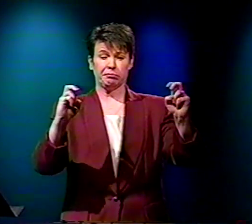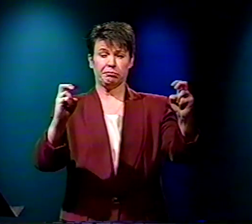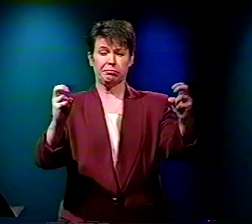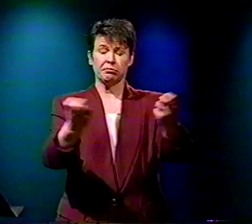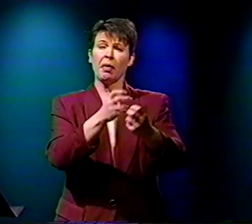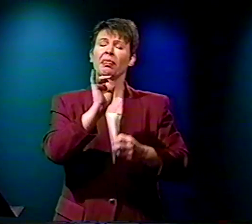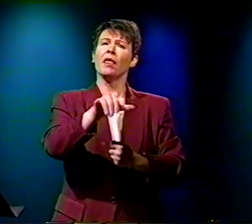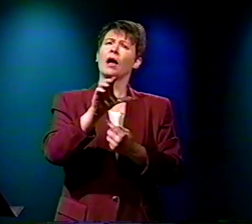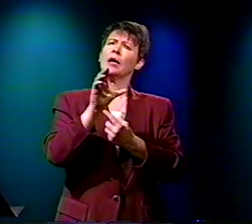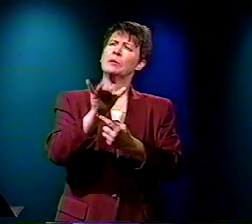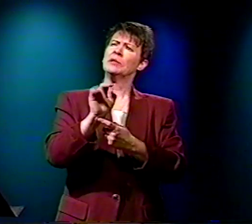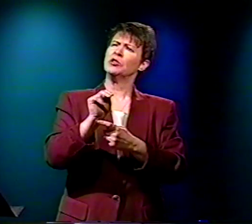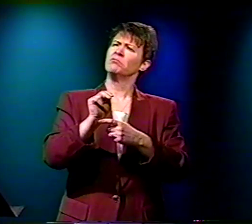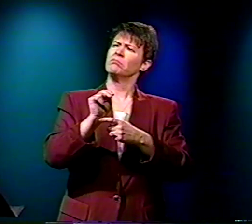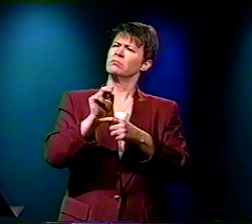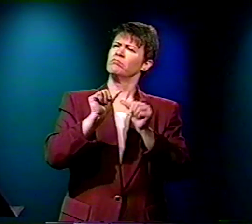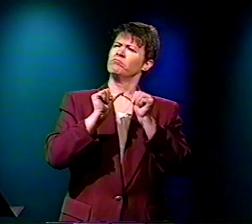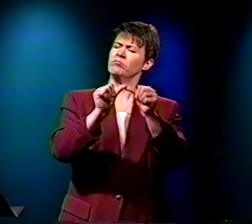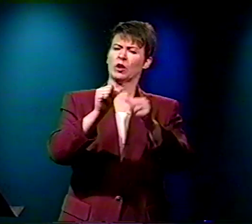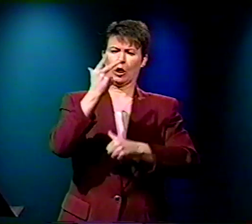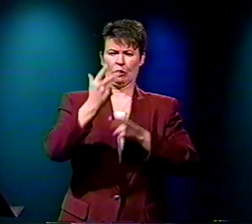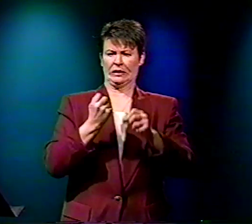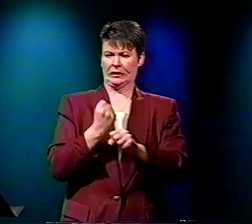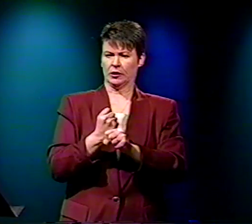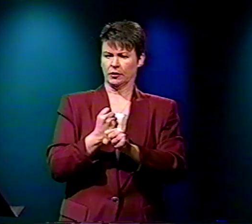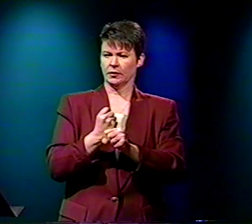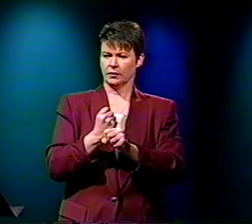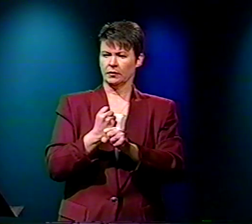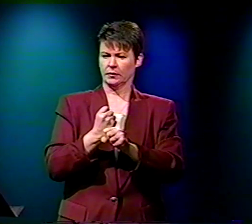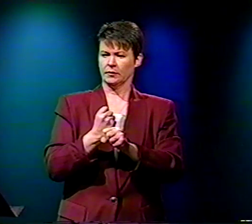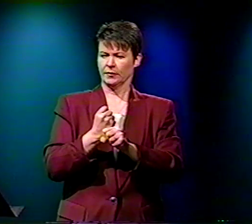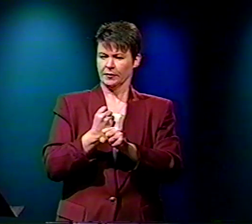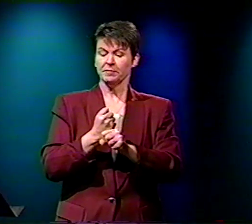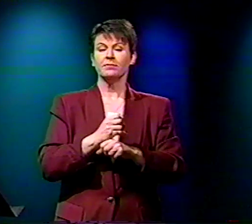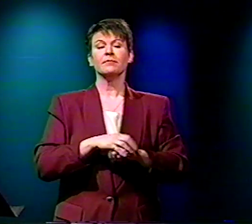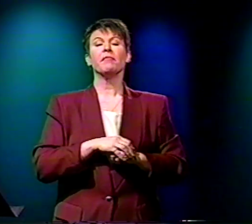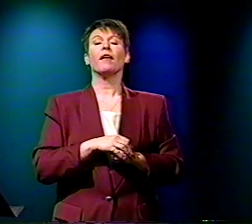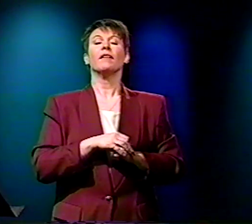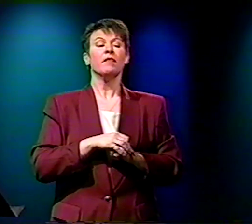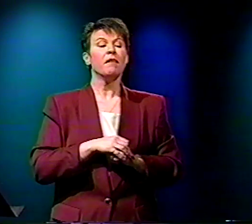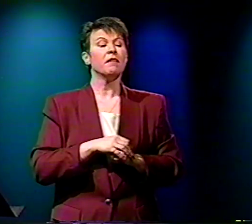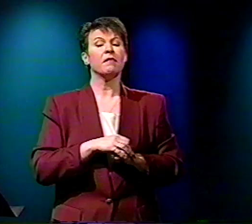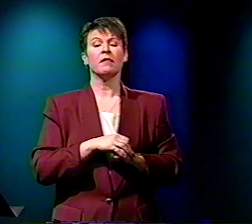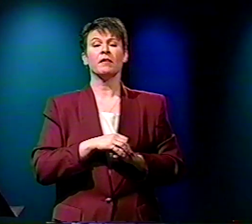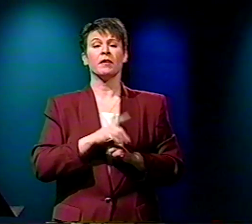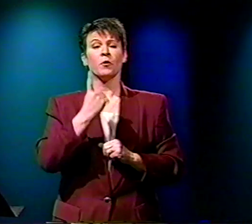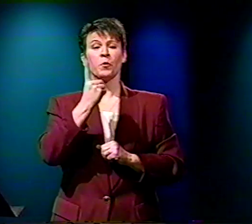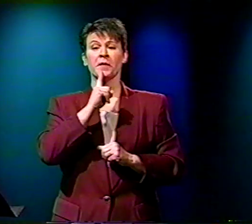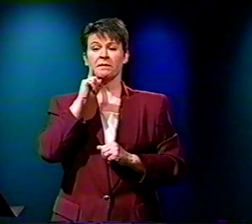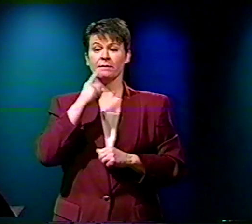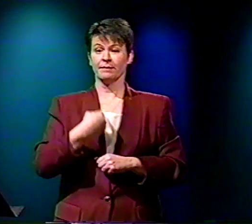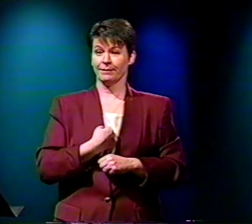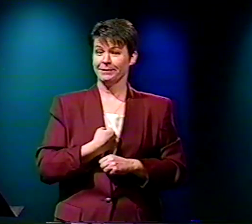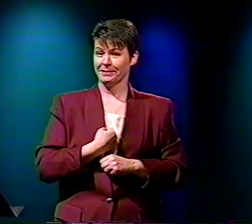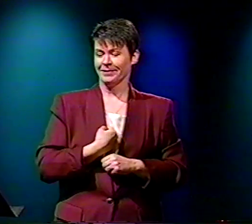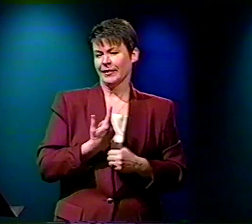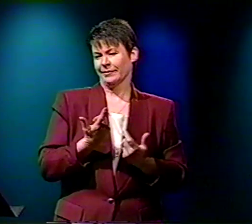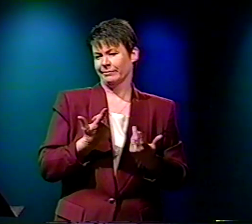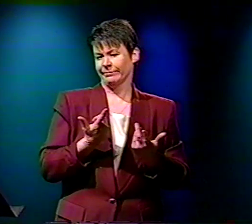And during those commission meetings, there were a number of people. Now, that commission met for about 3 years. Now, I was